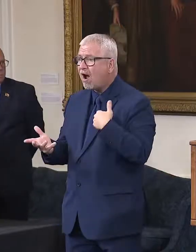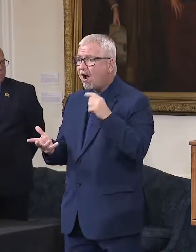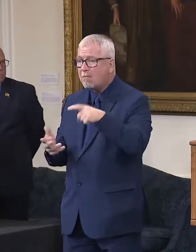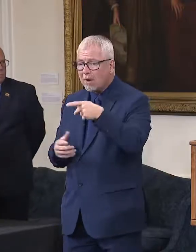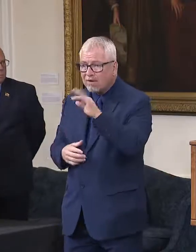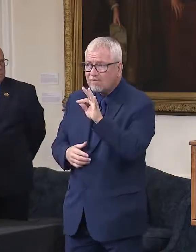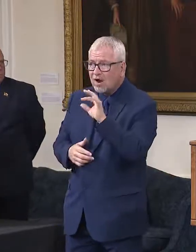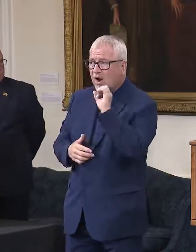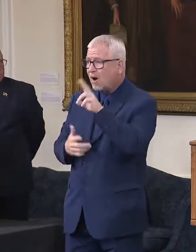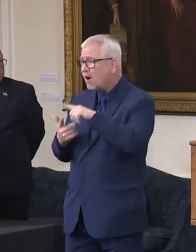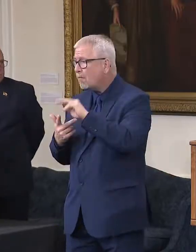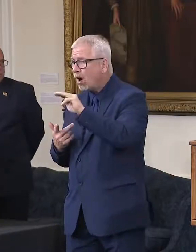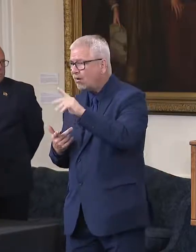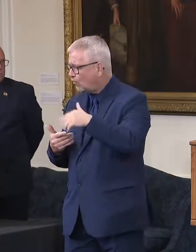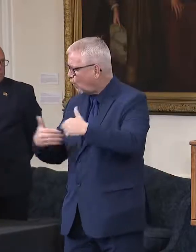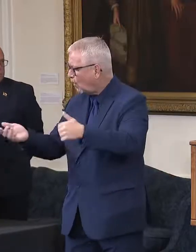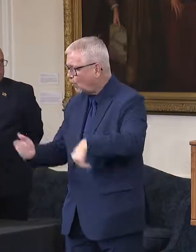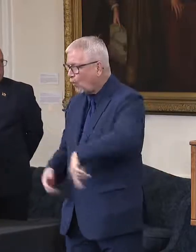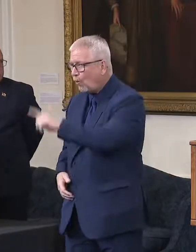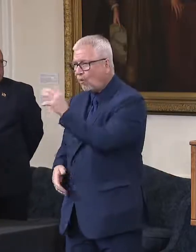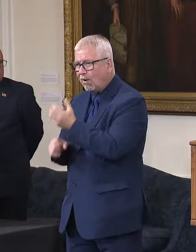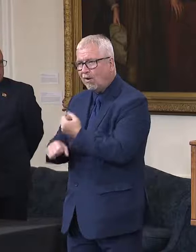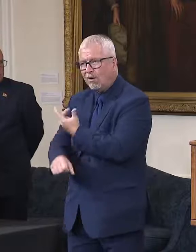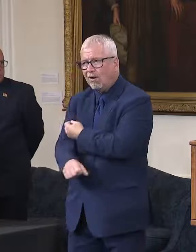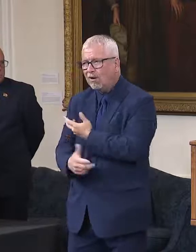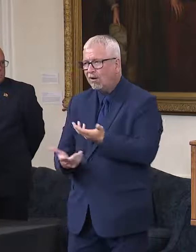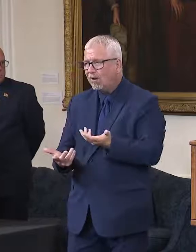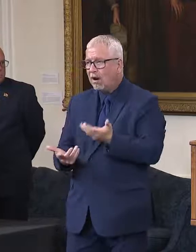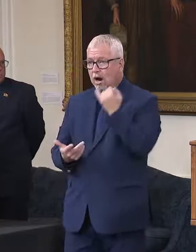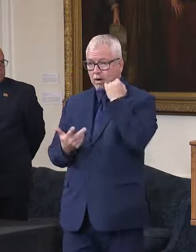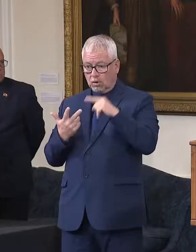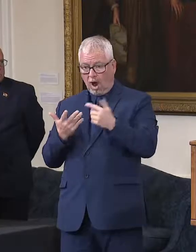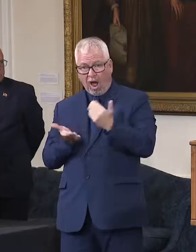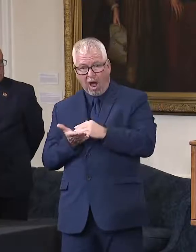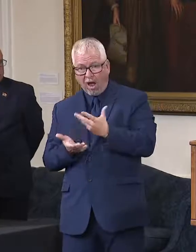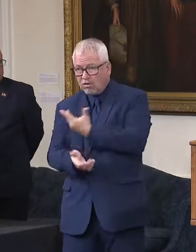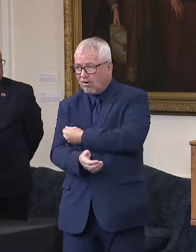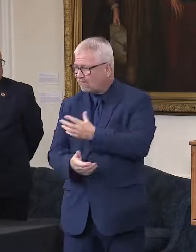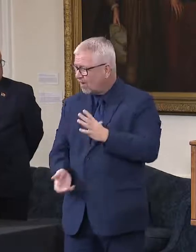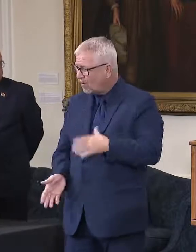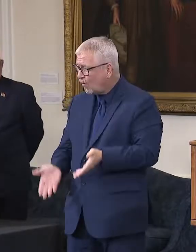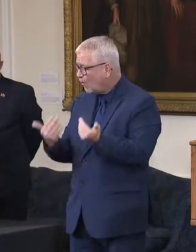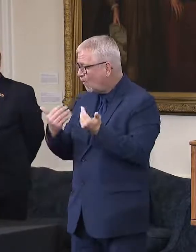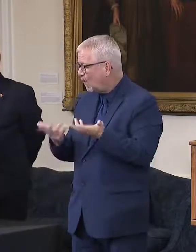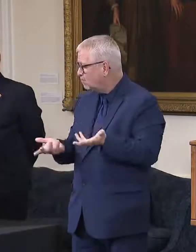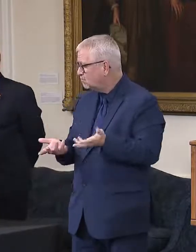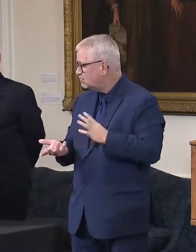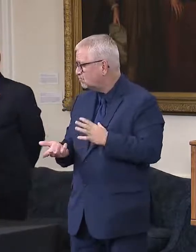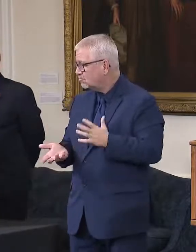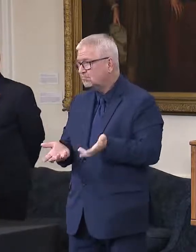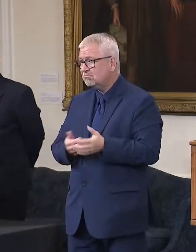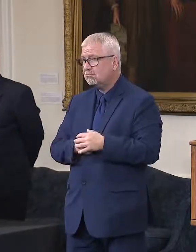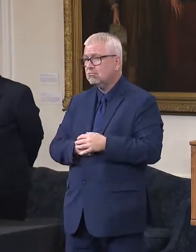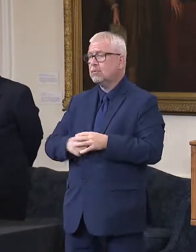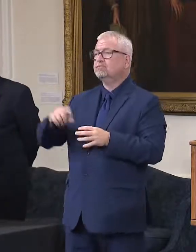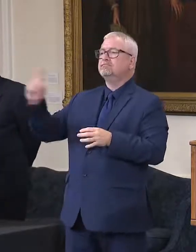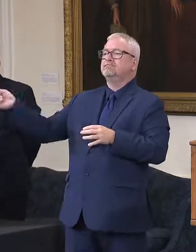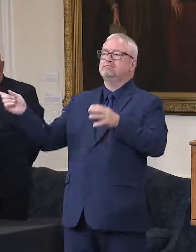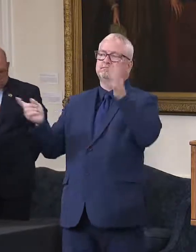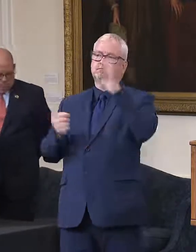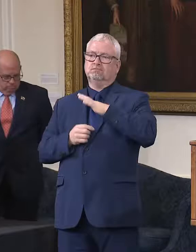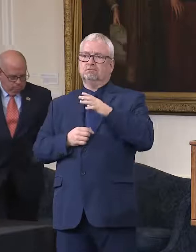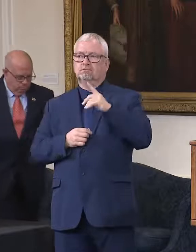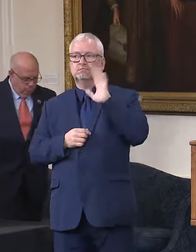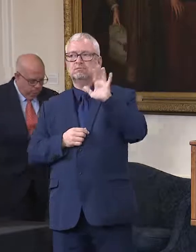that she get it, or if it's a Johnson & Johnson, it is just a smaller supply in the state. And then the other thing is the spirit, it's probably for the